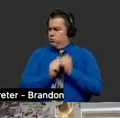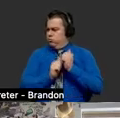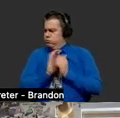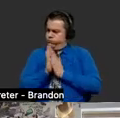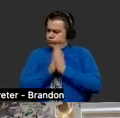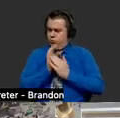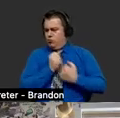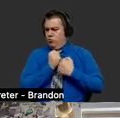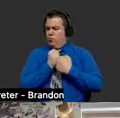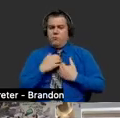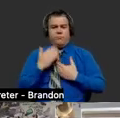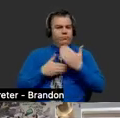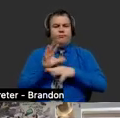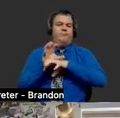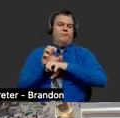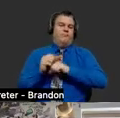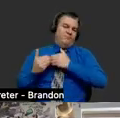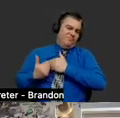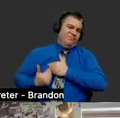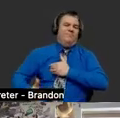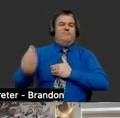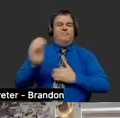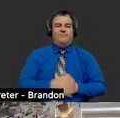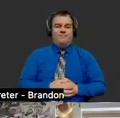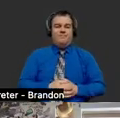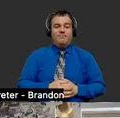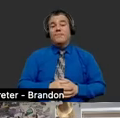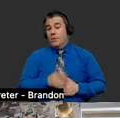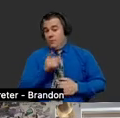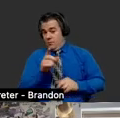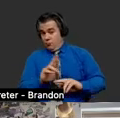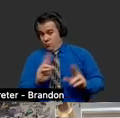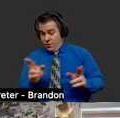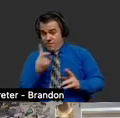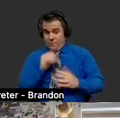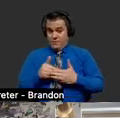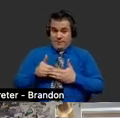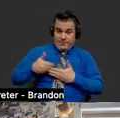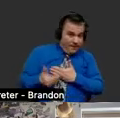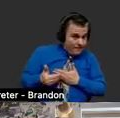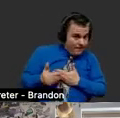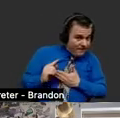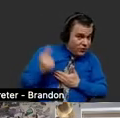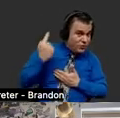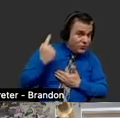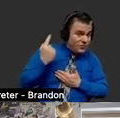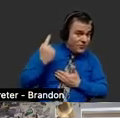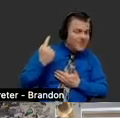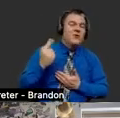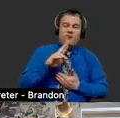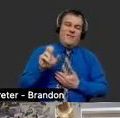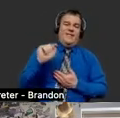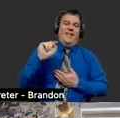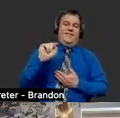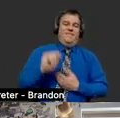healthy habits into a thriving lifestyle. Are you ready to take the first step to achieving your goals? Let's reset.